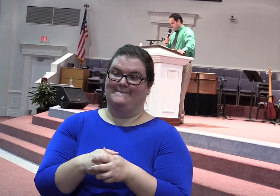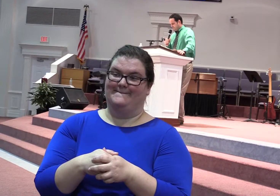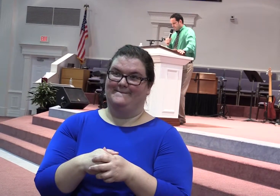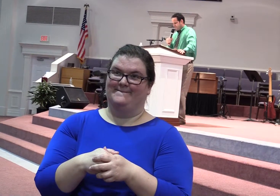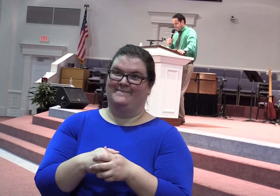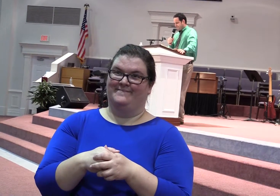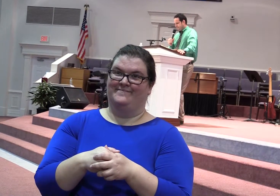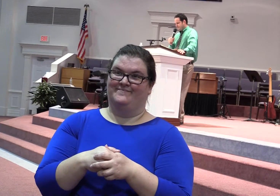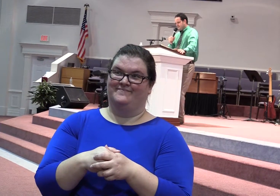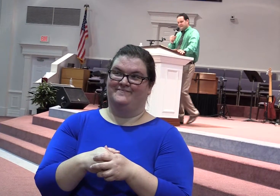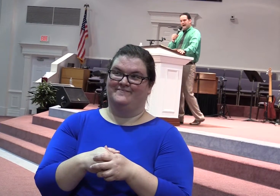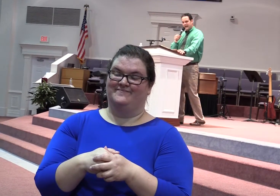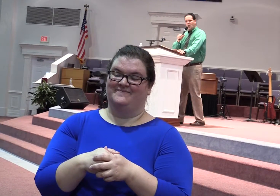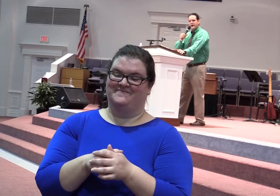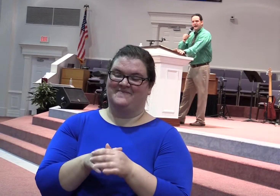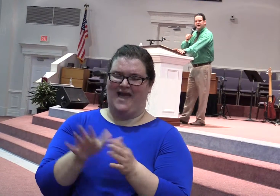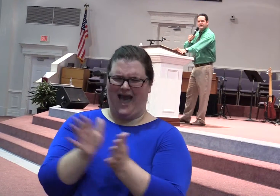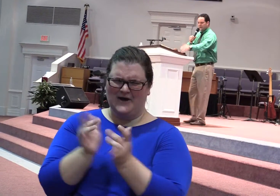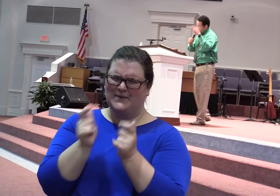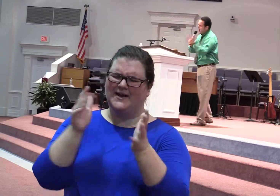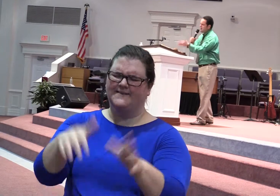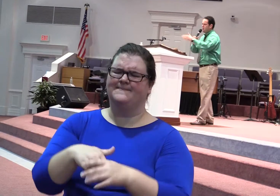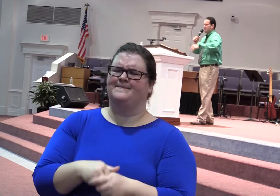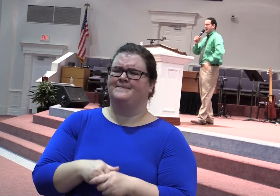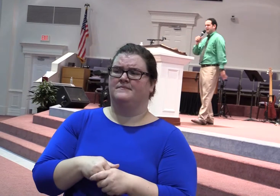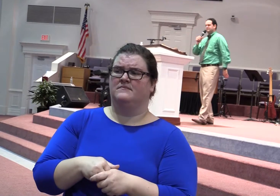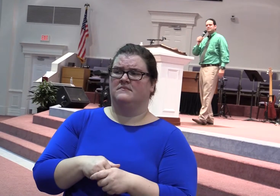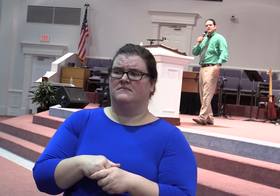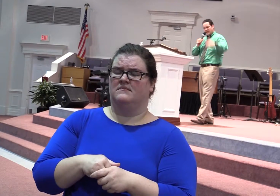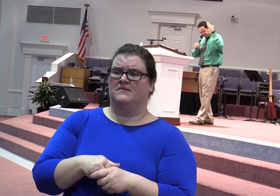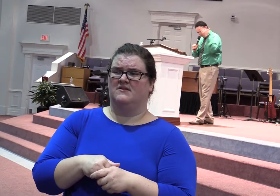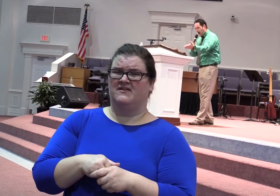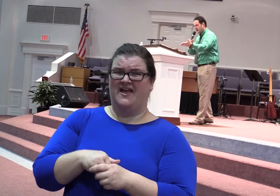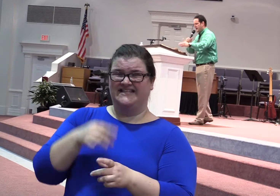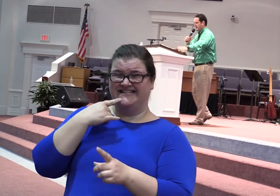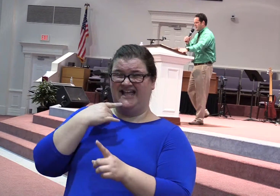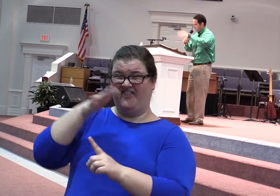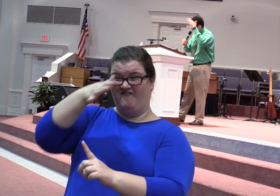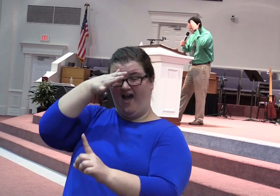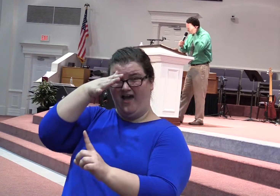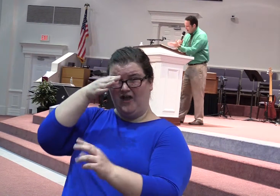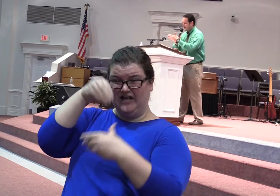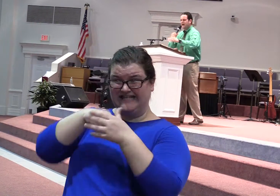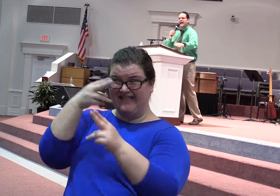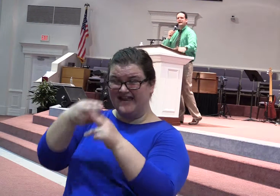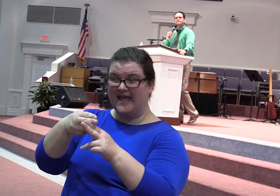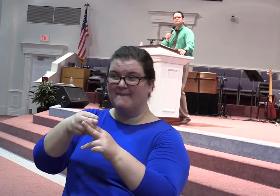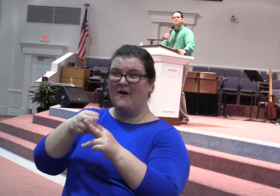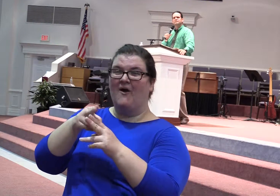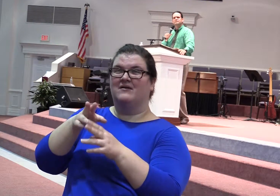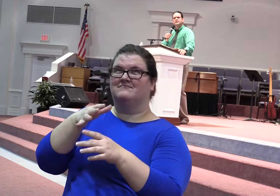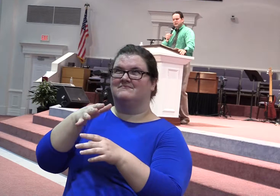Hallelujah! Woo! Hallelujah! His Father a name, his Son a name, his Holy Spirit a